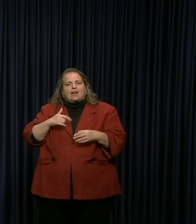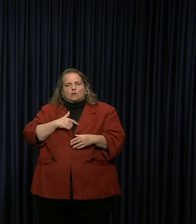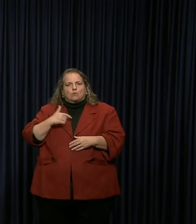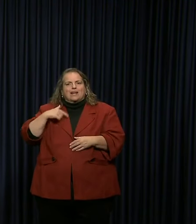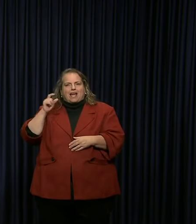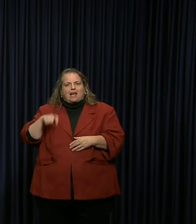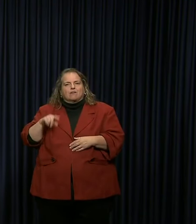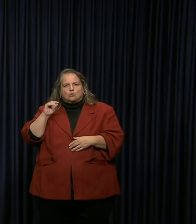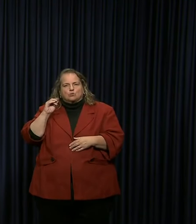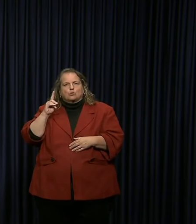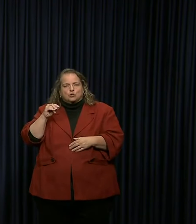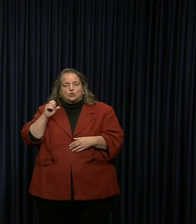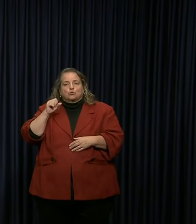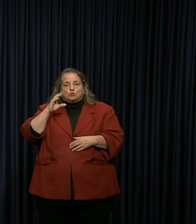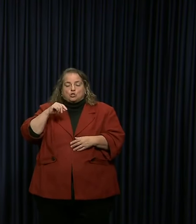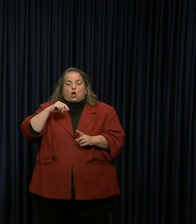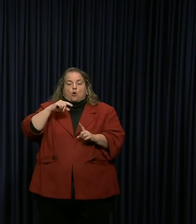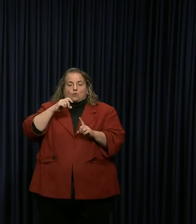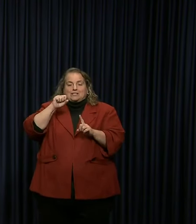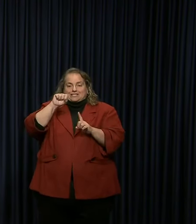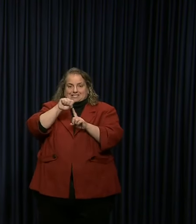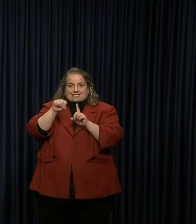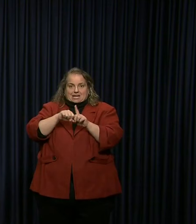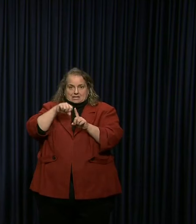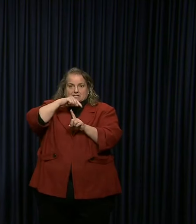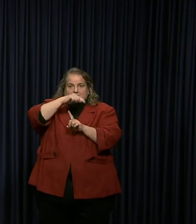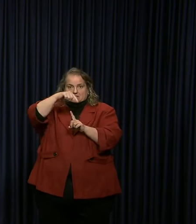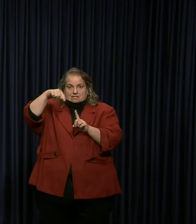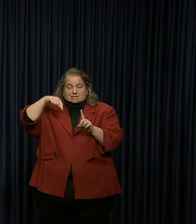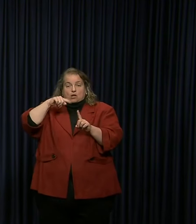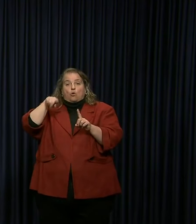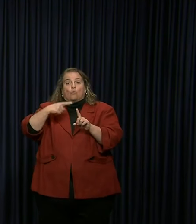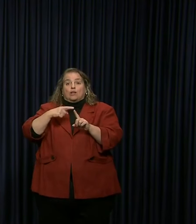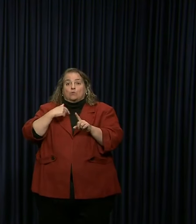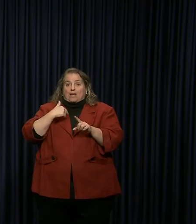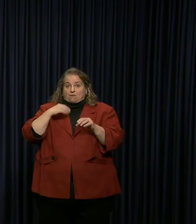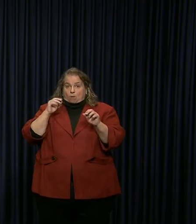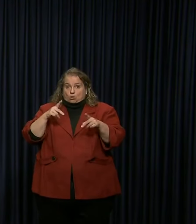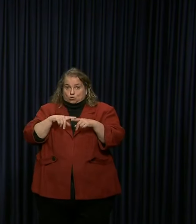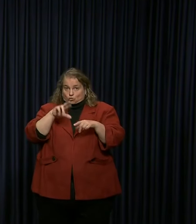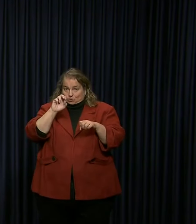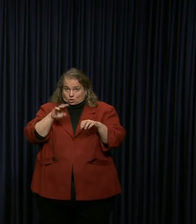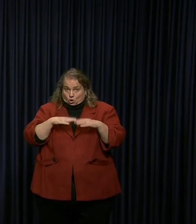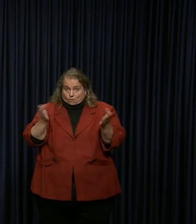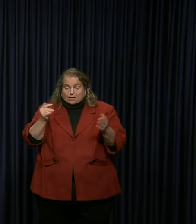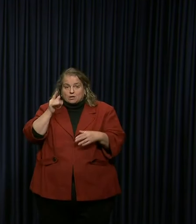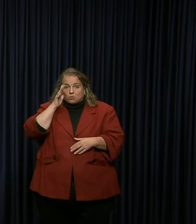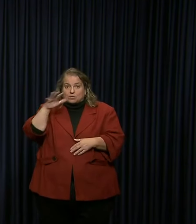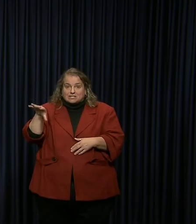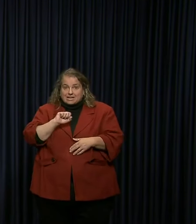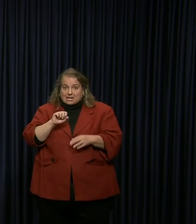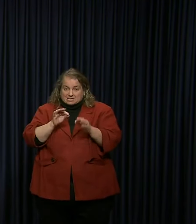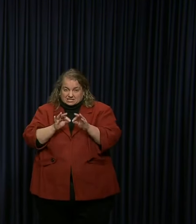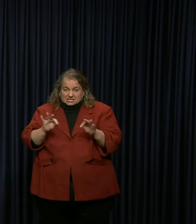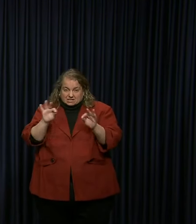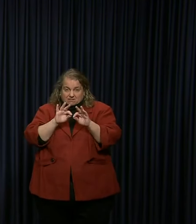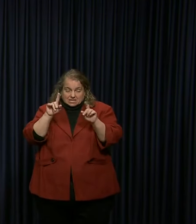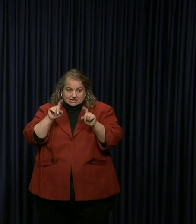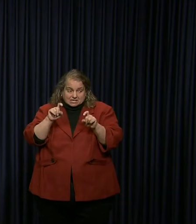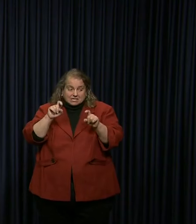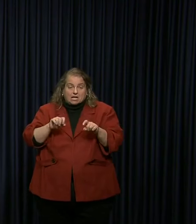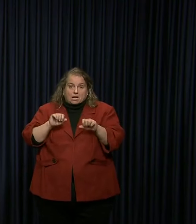to do. When we have a chance to reopen, first of all, it's going to take significant testing and the ability and the staff